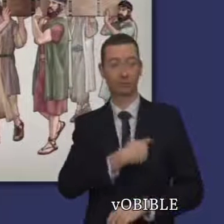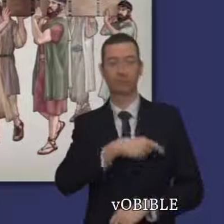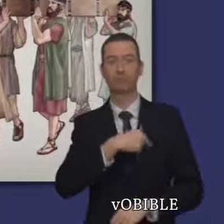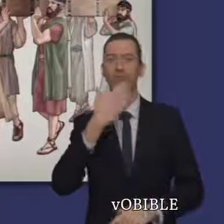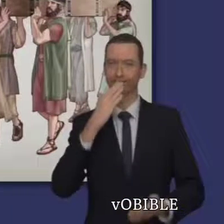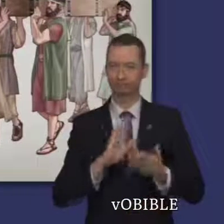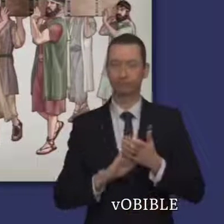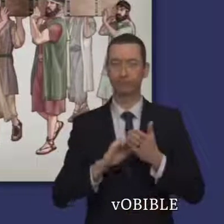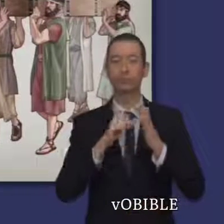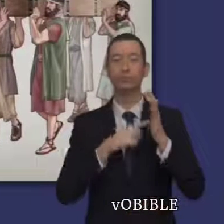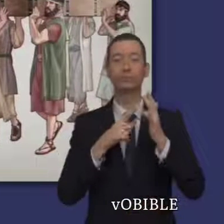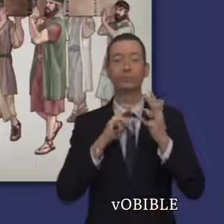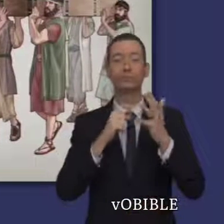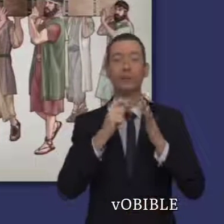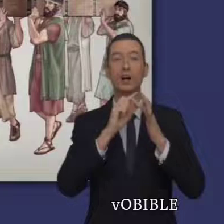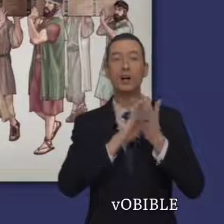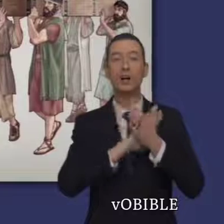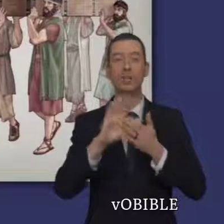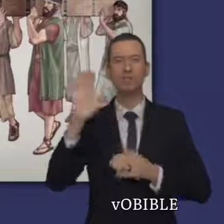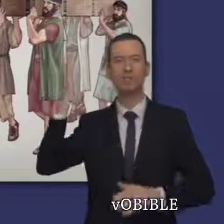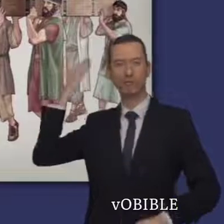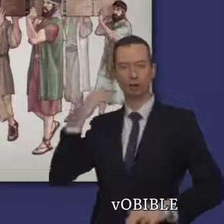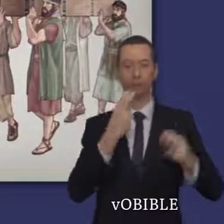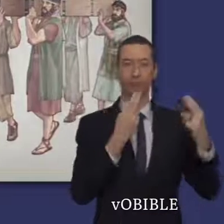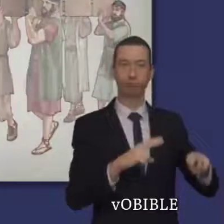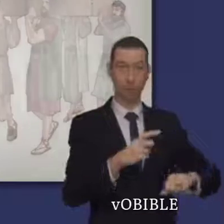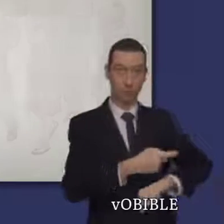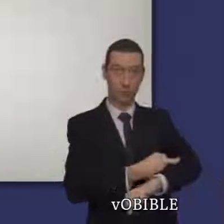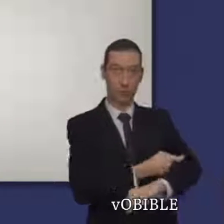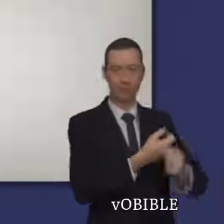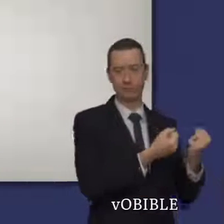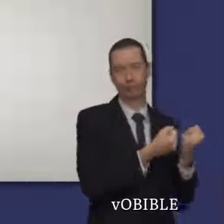to bury the bones of Jacob's son Joseph in the Promised Land.